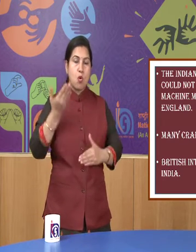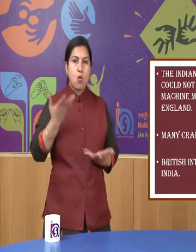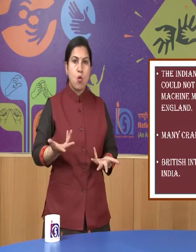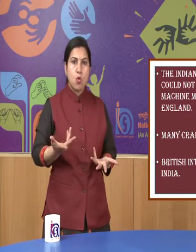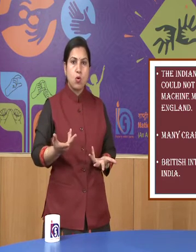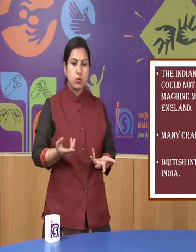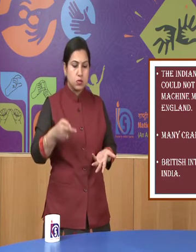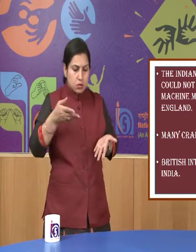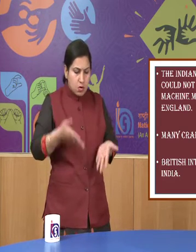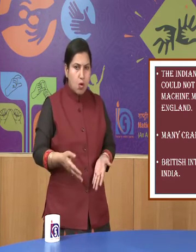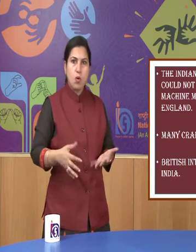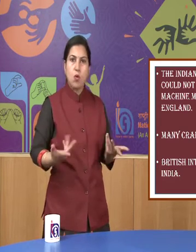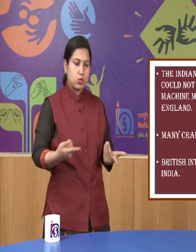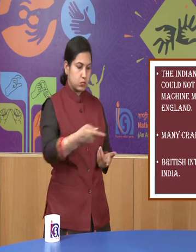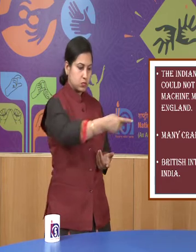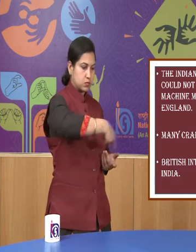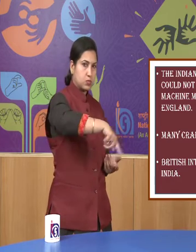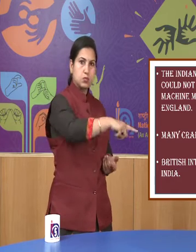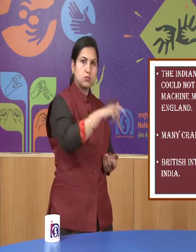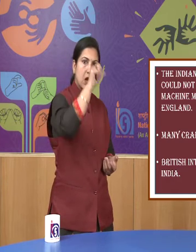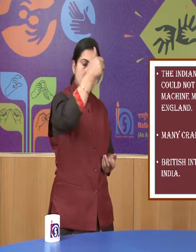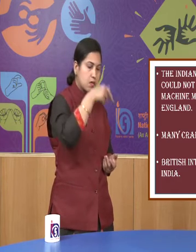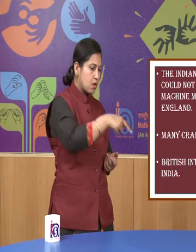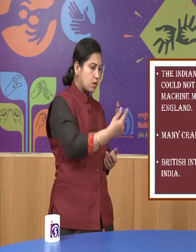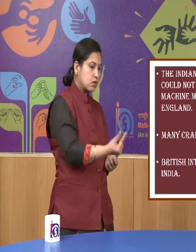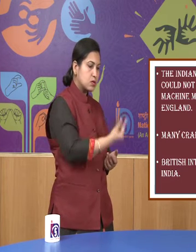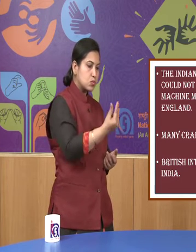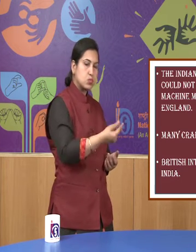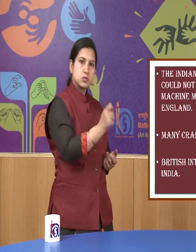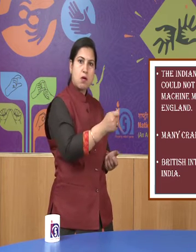Very little was left for the use of Indian industries.